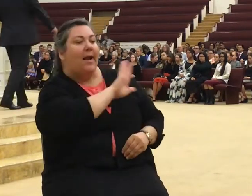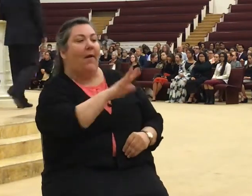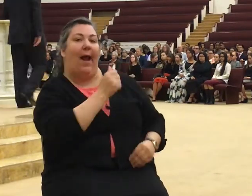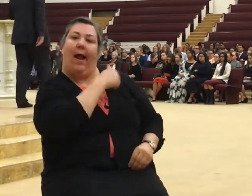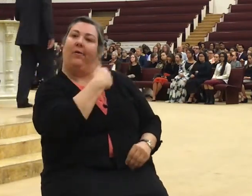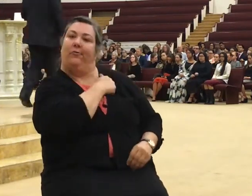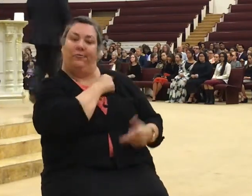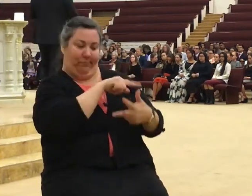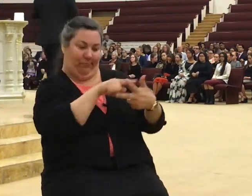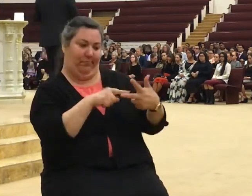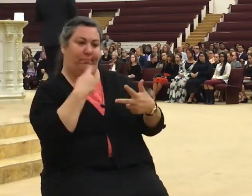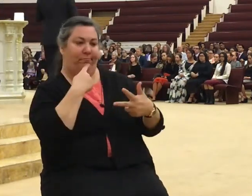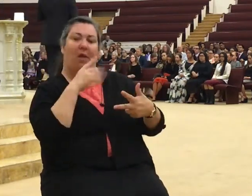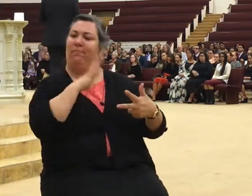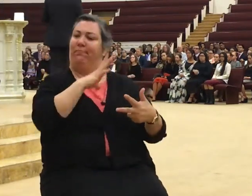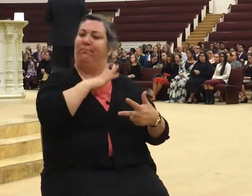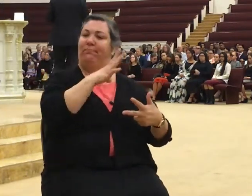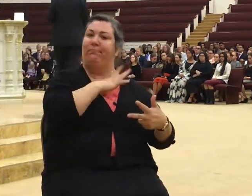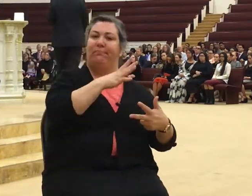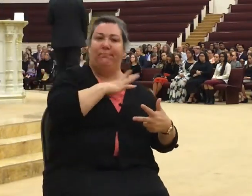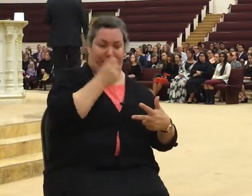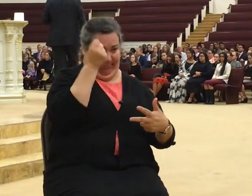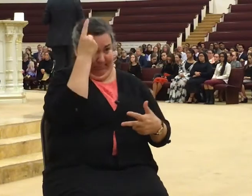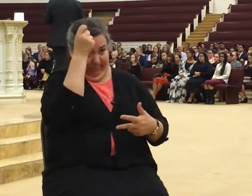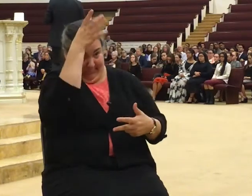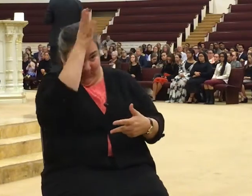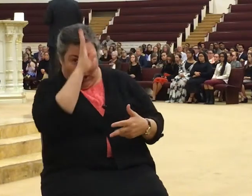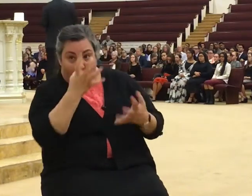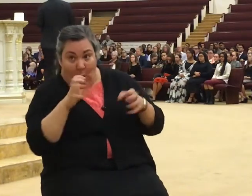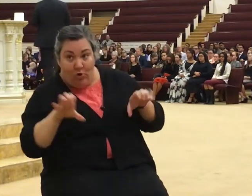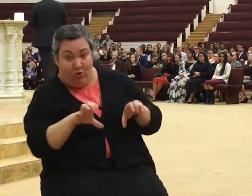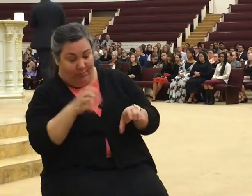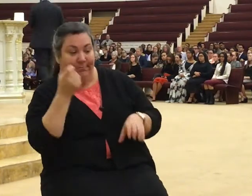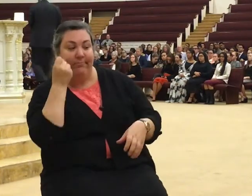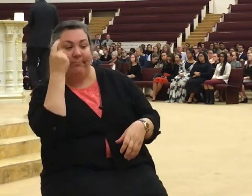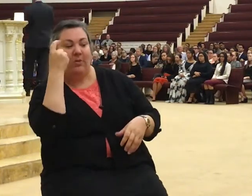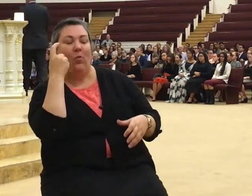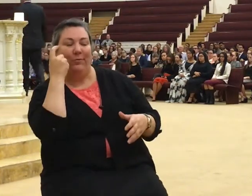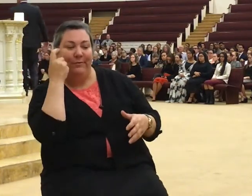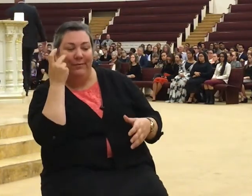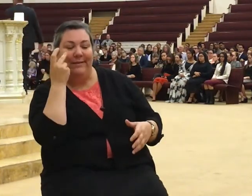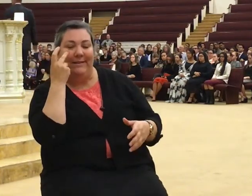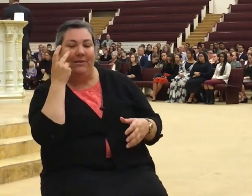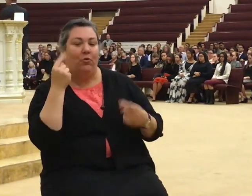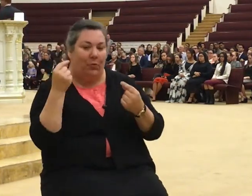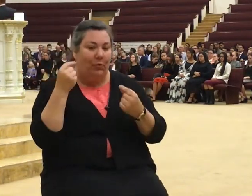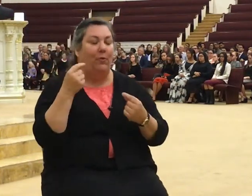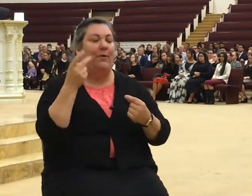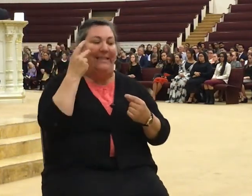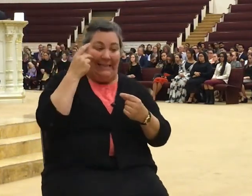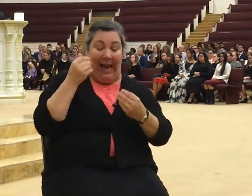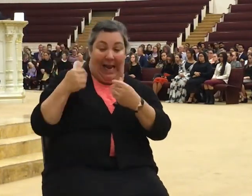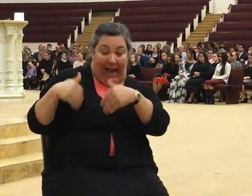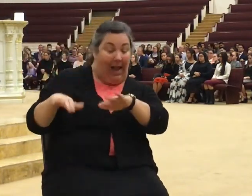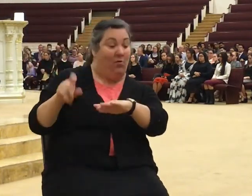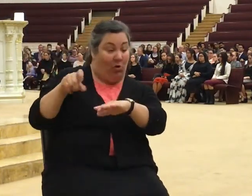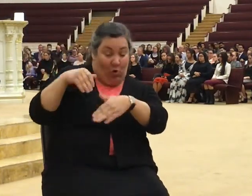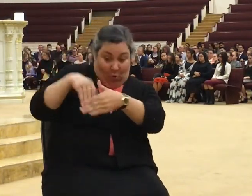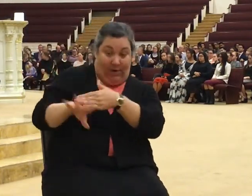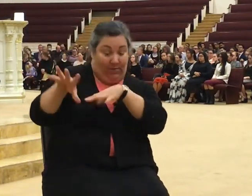this. We see what God's trying to do. Joshua, we see where we're going. We see what kind of land we're supposed to be